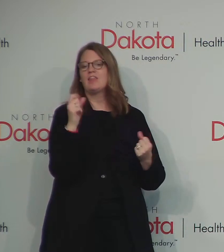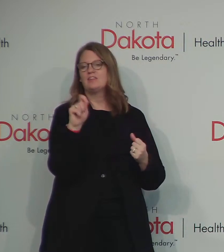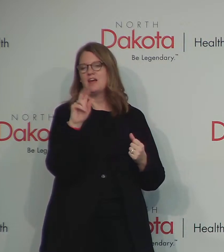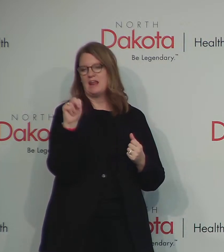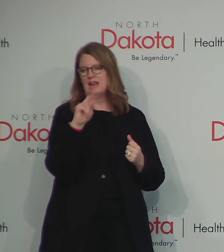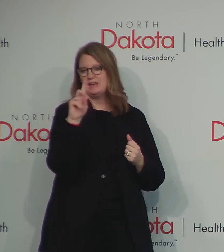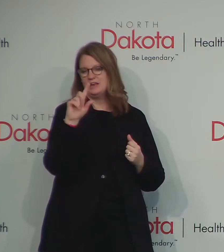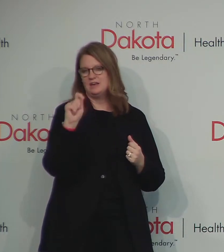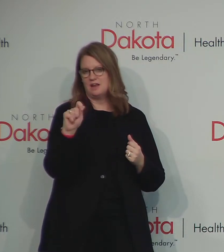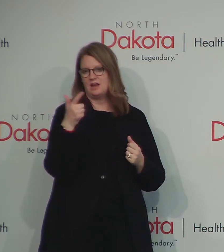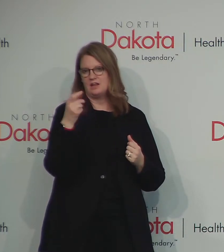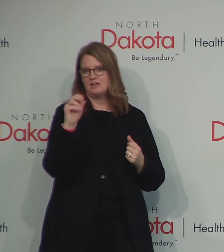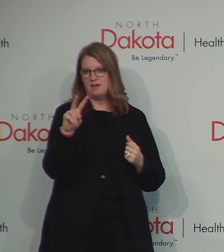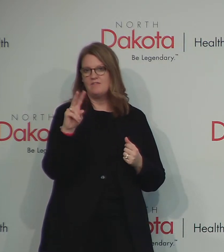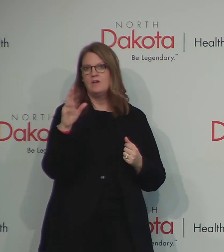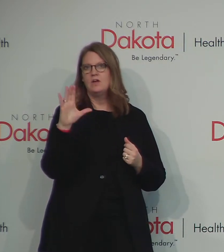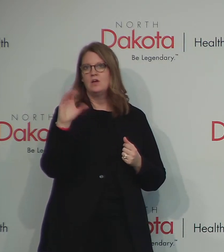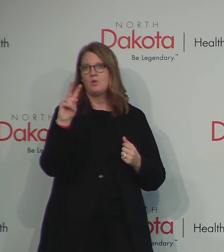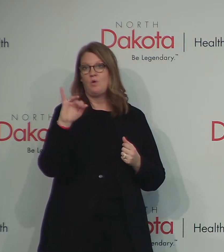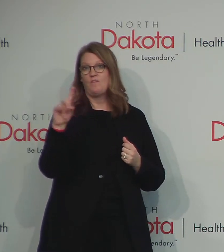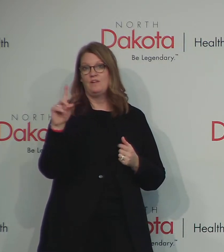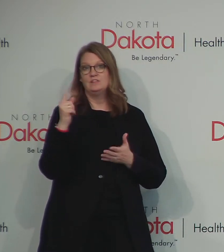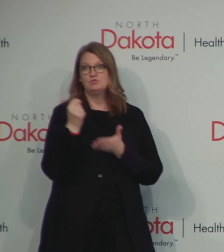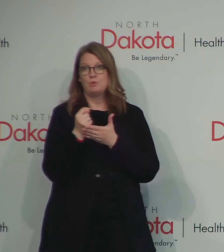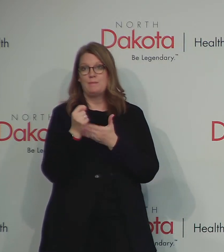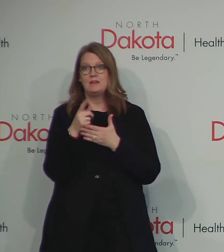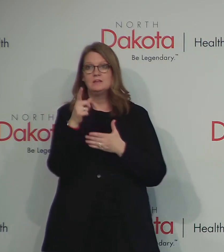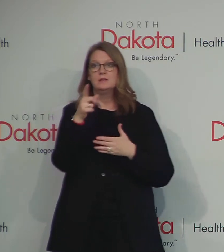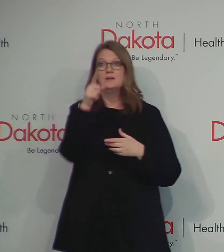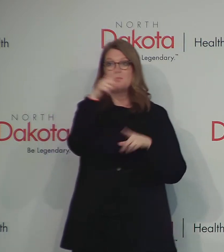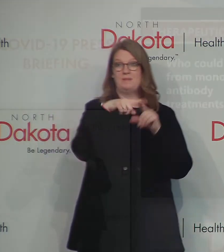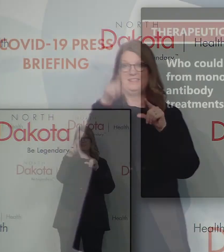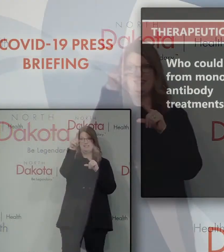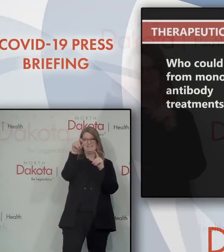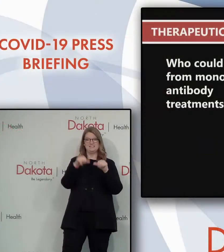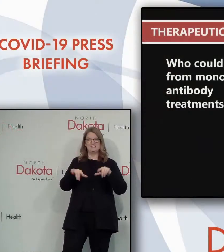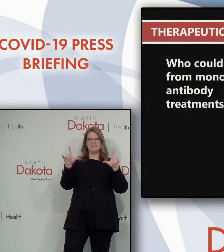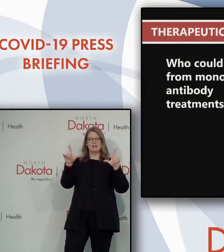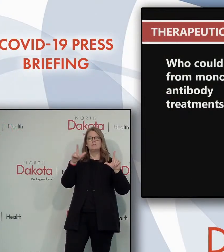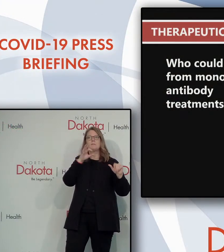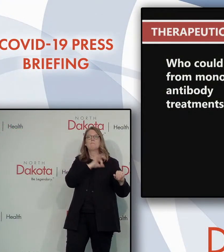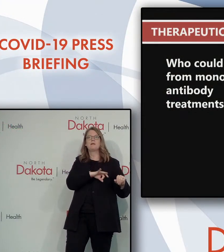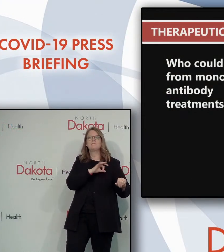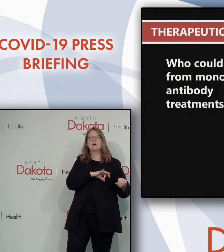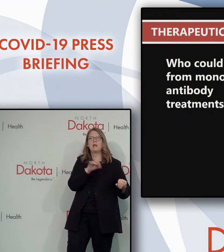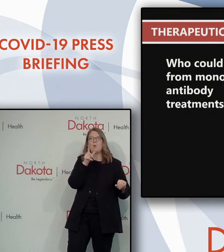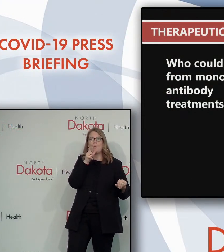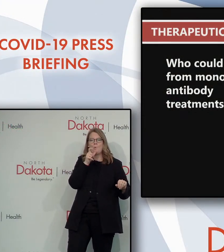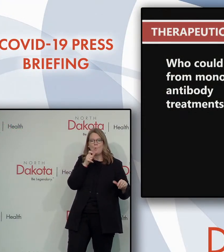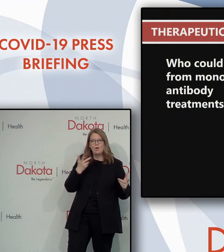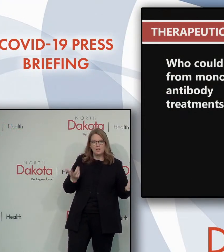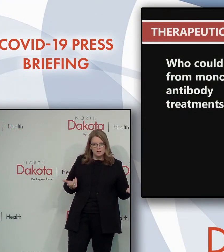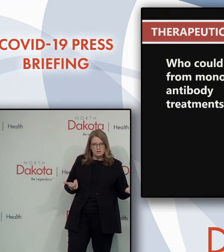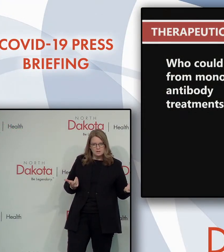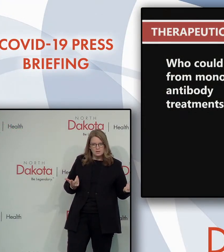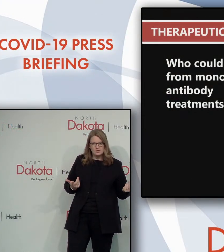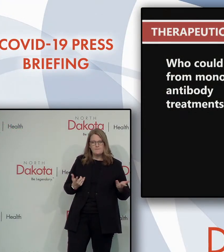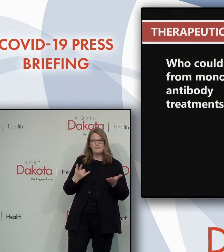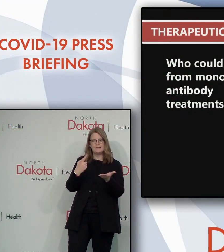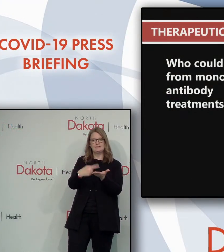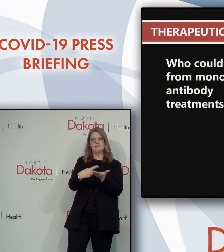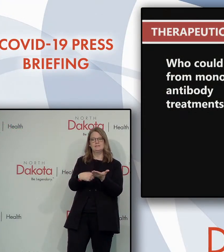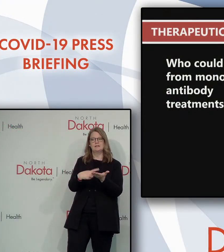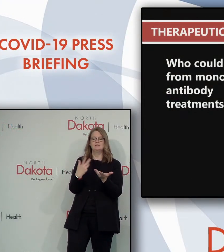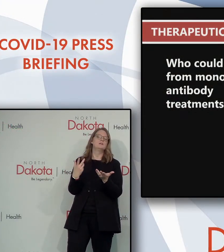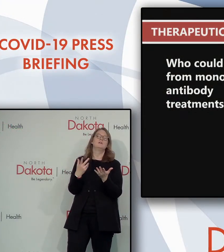health.nd.gov COVID treatment. But again, and a highlight on this slide here, who would benefit from this? We talk about the fact that